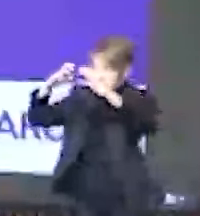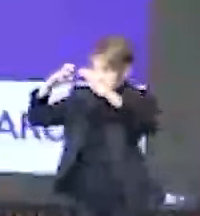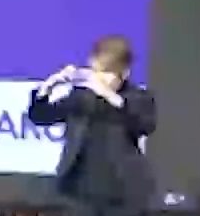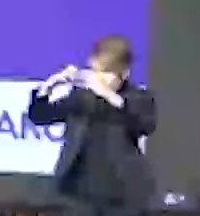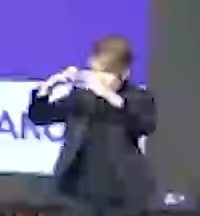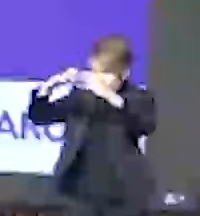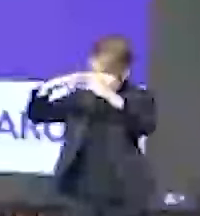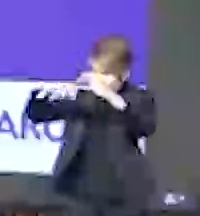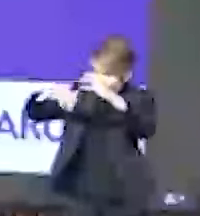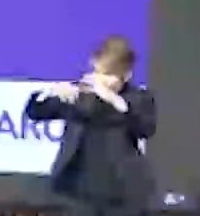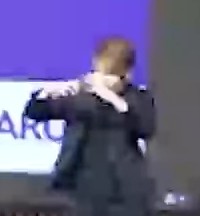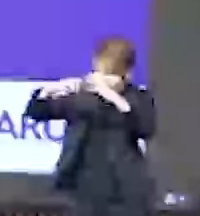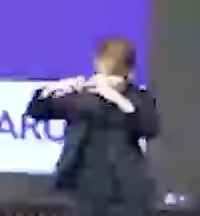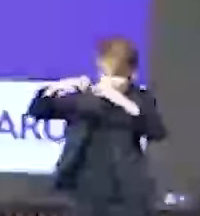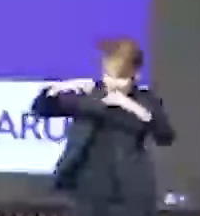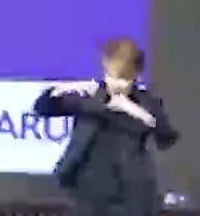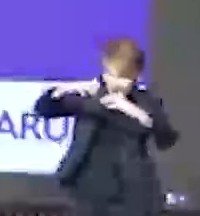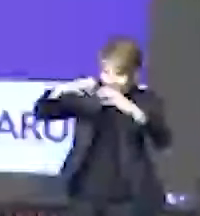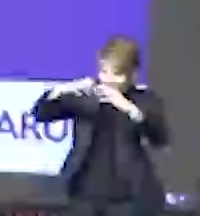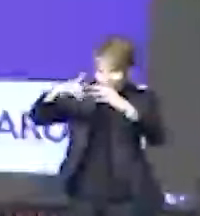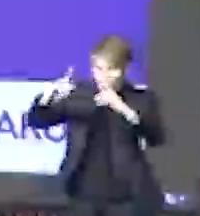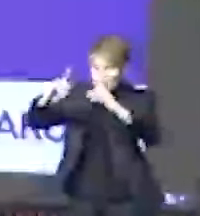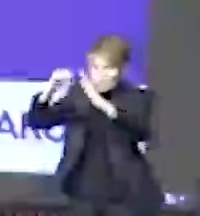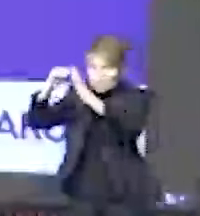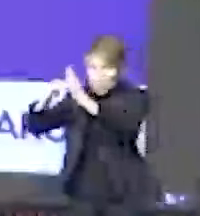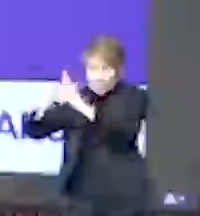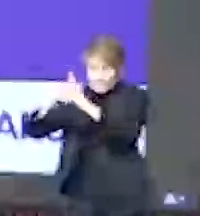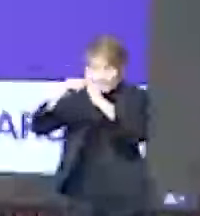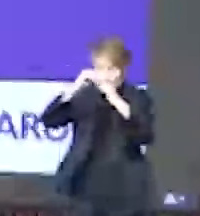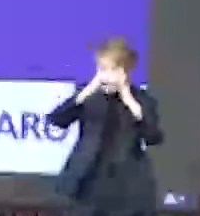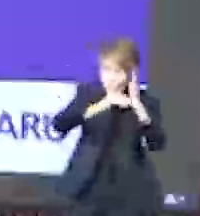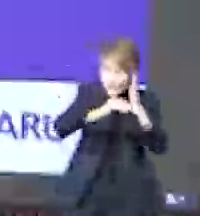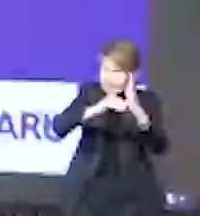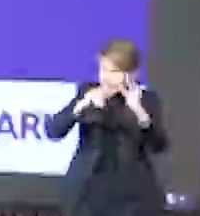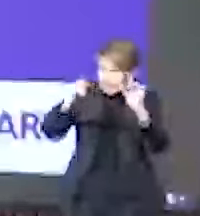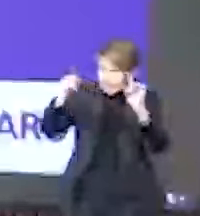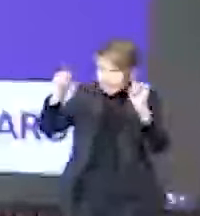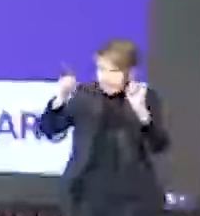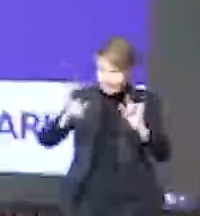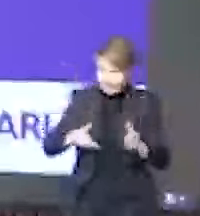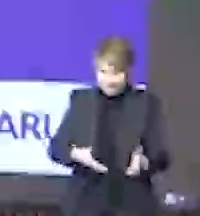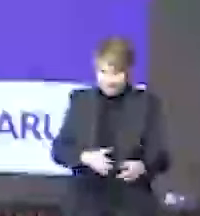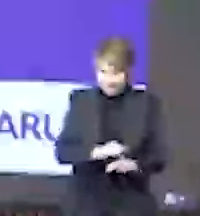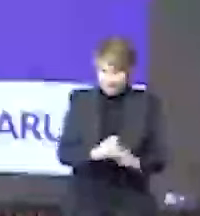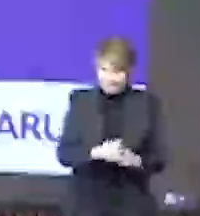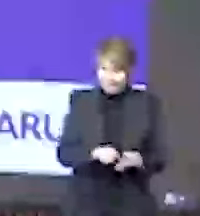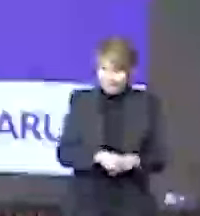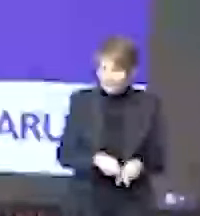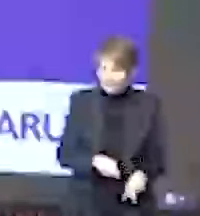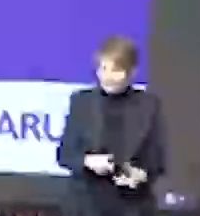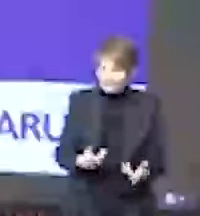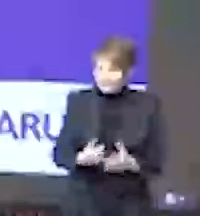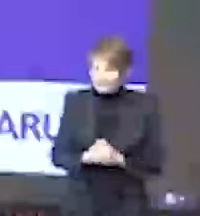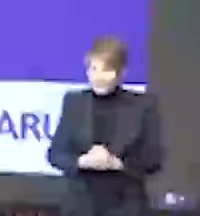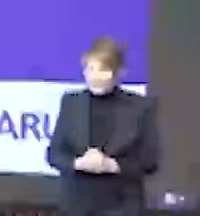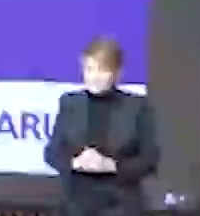what are the policy settings that should be existing at a systems level, what are the policy solutions for these types of cases and